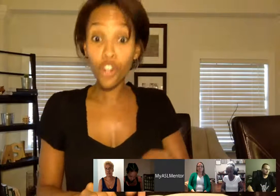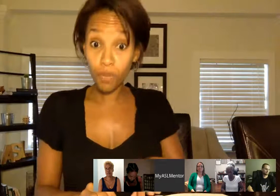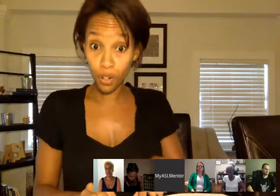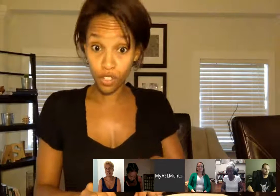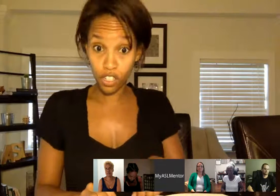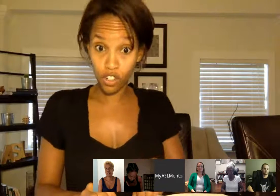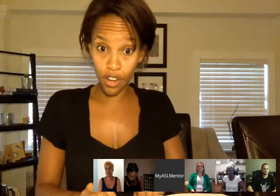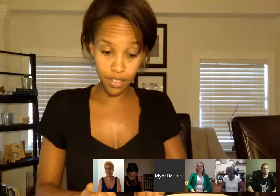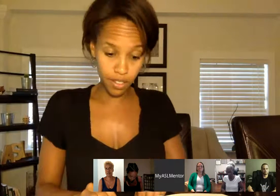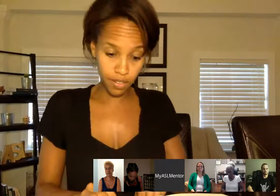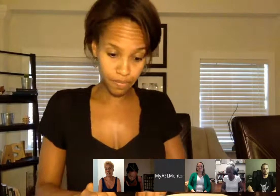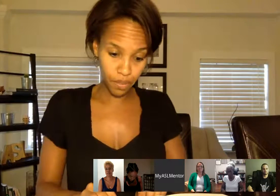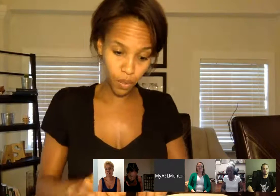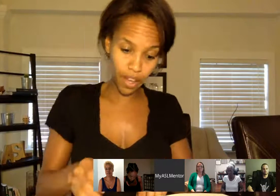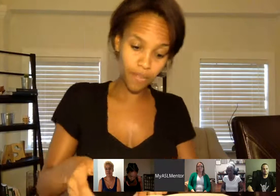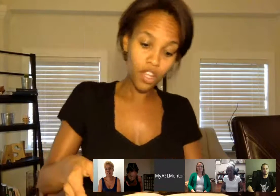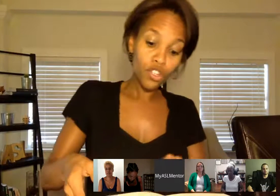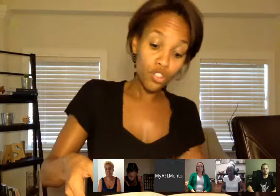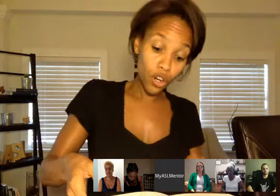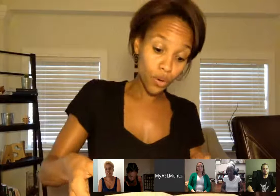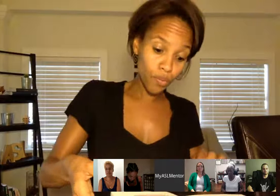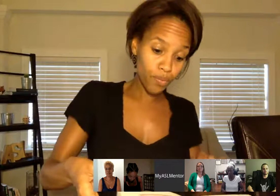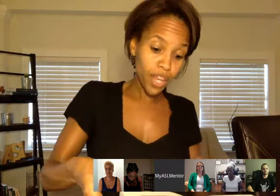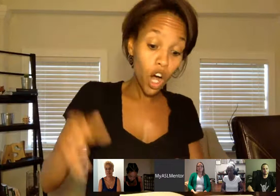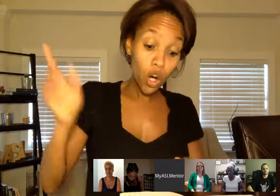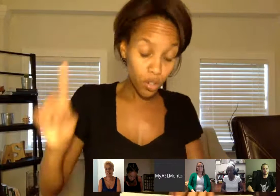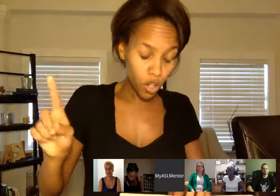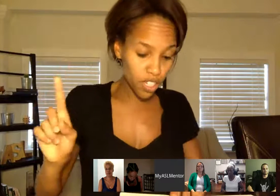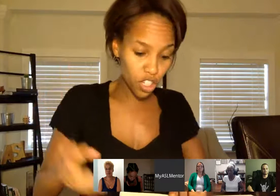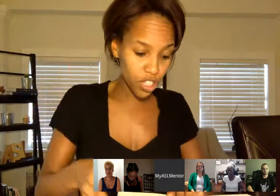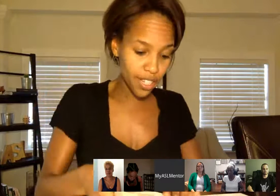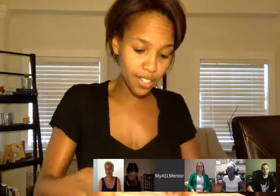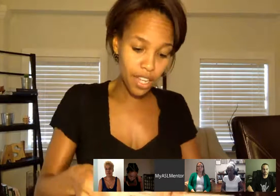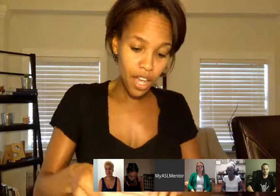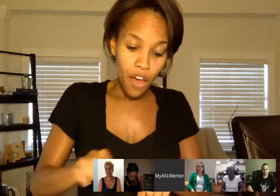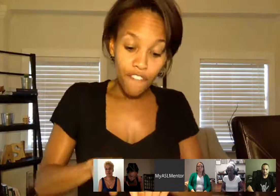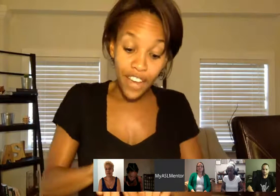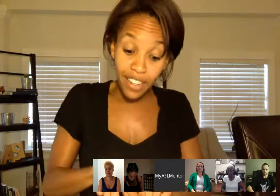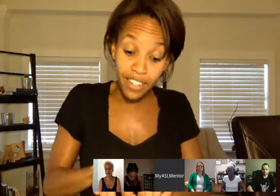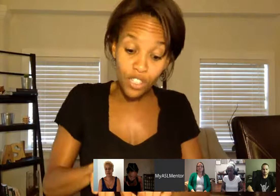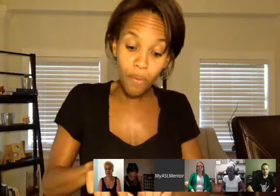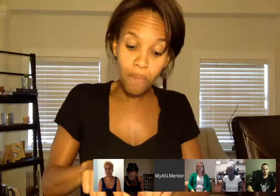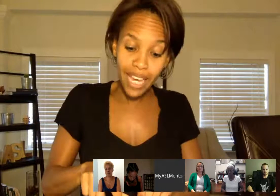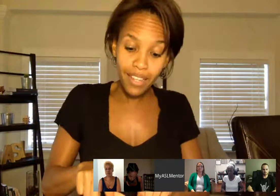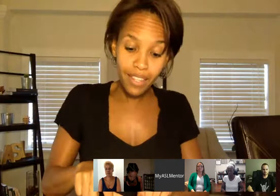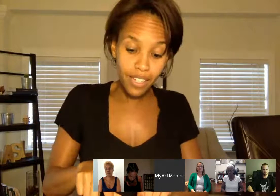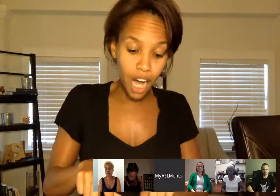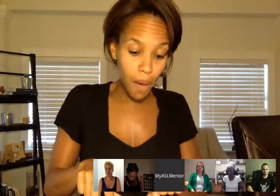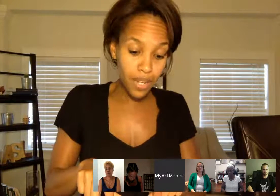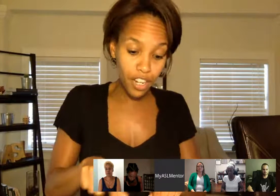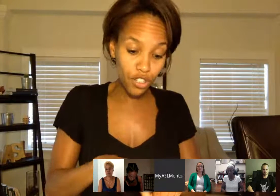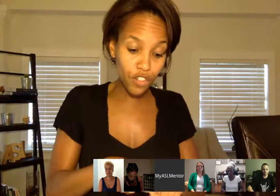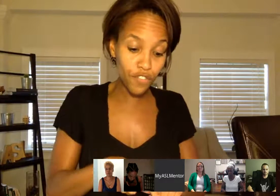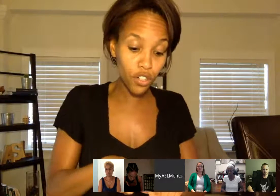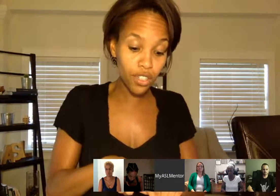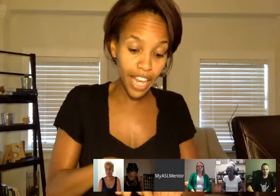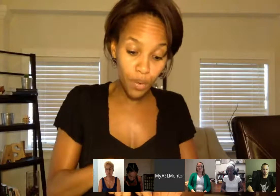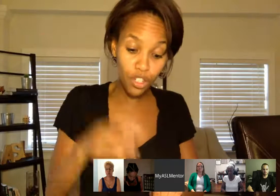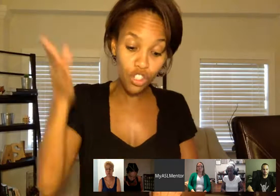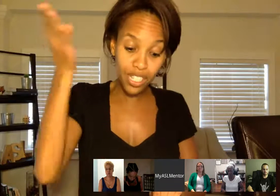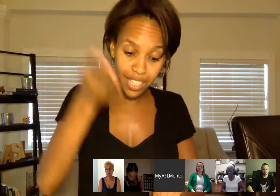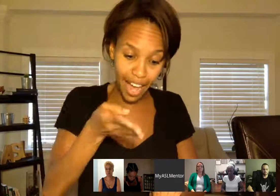into third-person address. Okay, so, this is a good sentence. Failing to make this accommodation